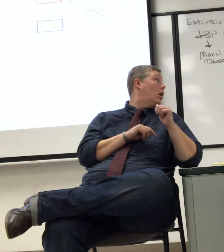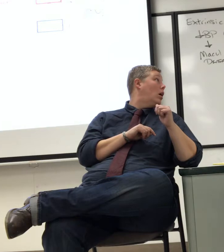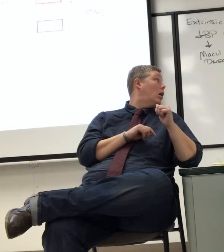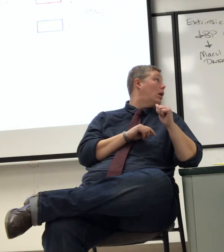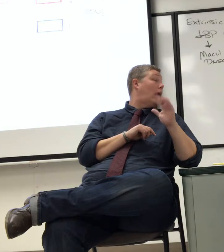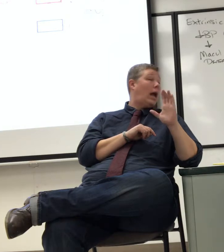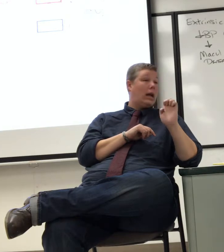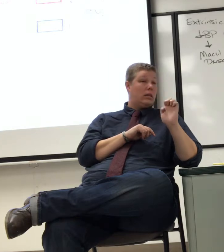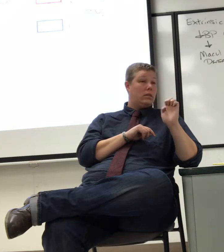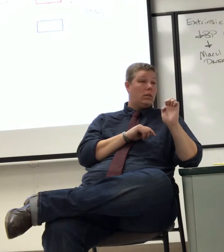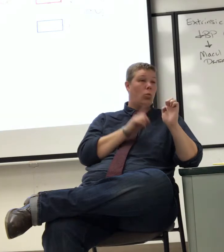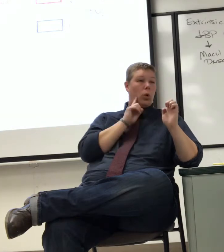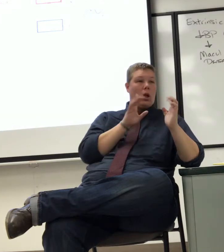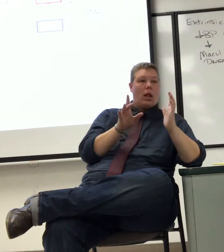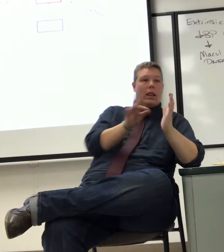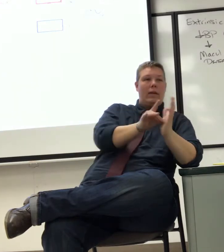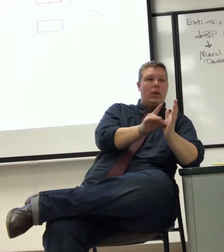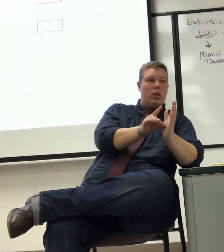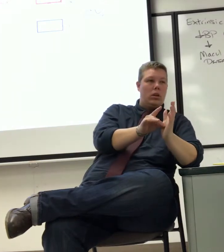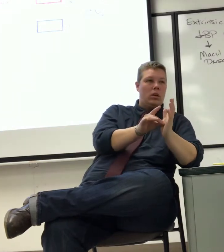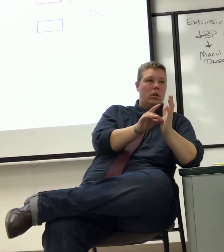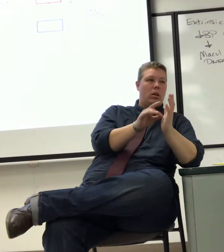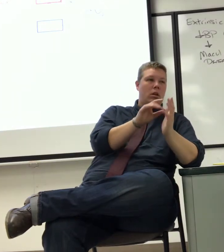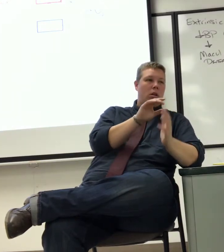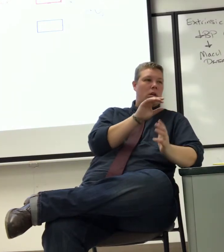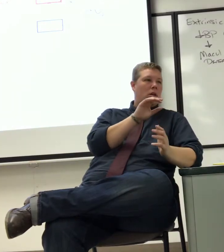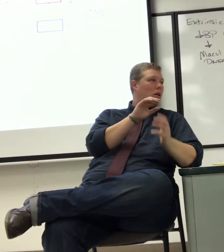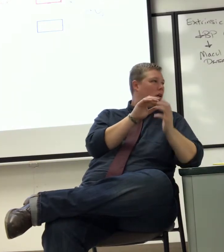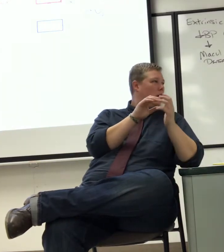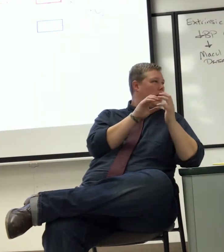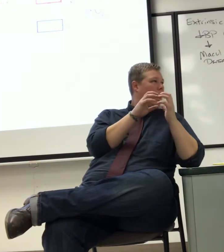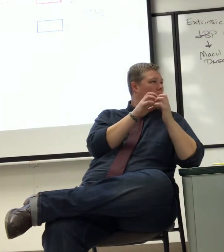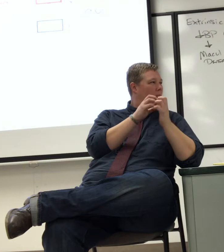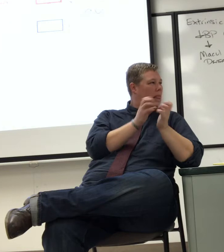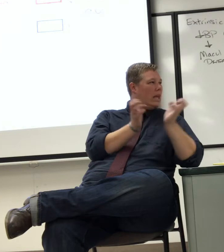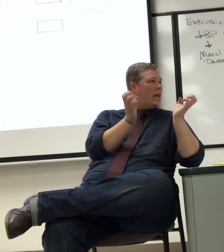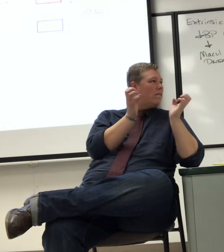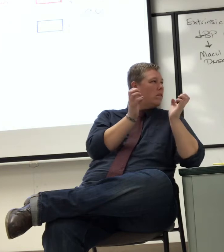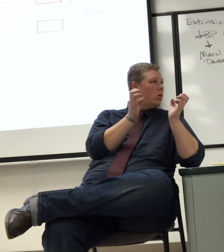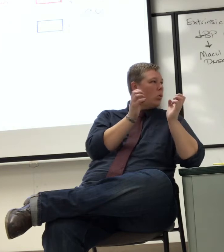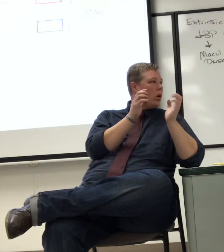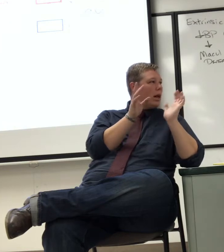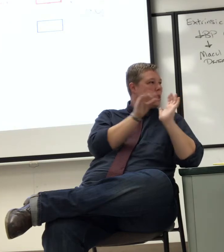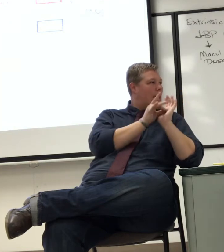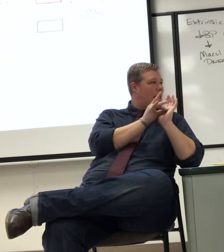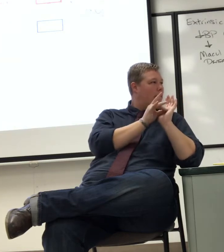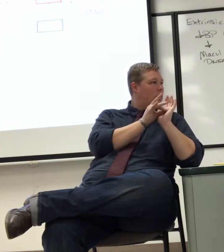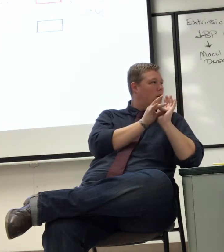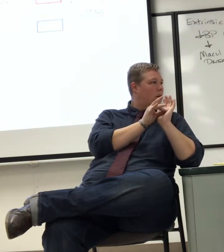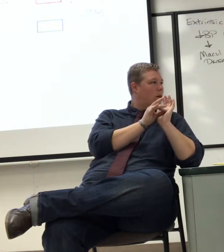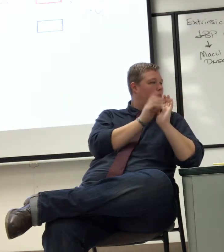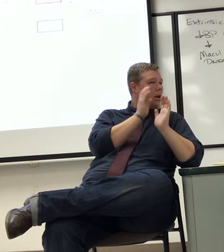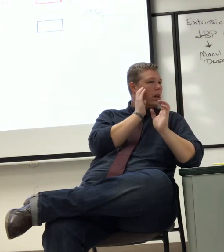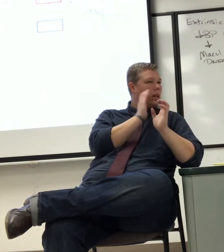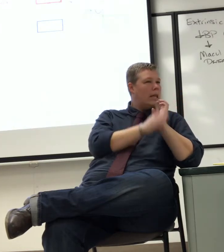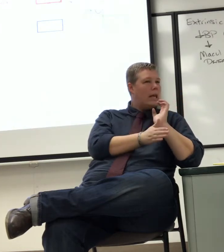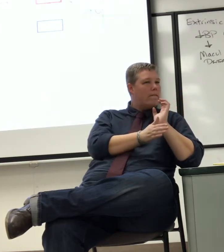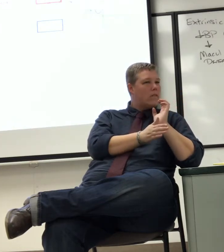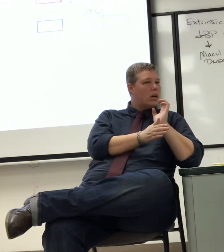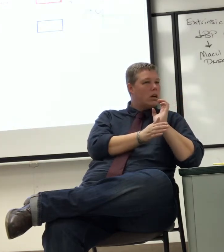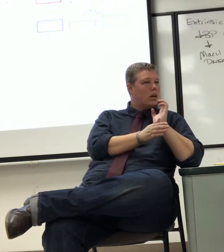to Ang2, that whole thing. And this figure reminds you, as I go through the outline here,